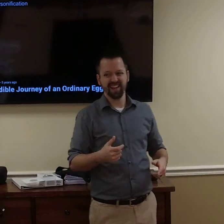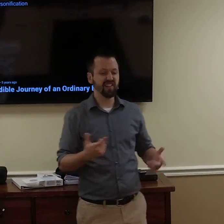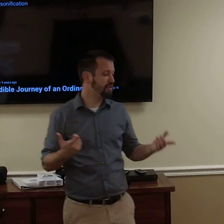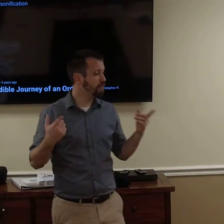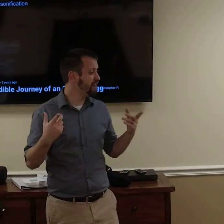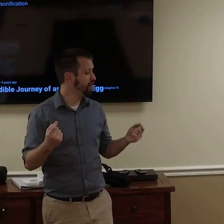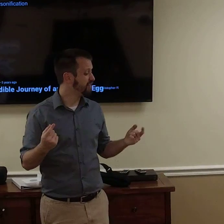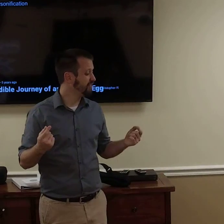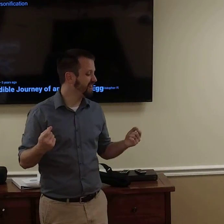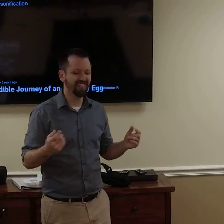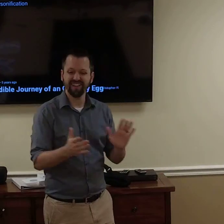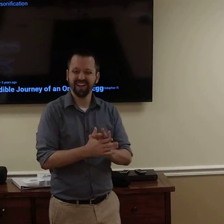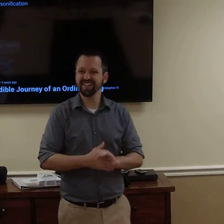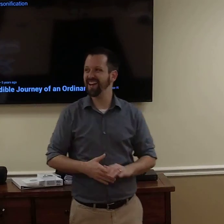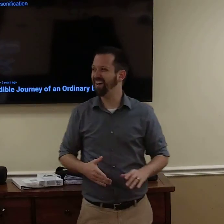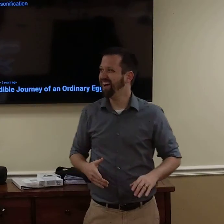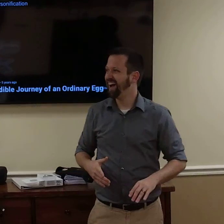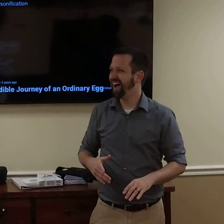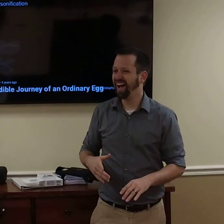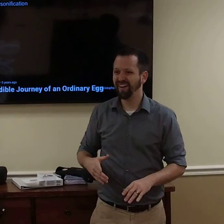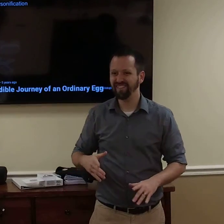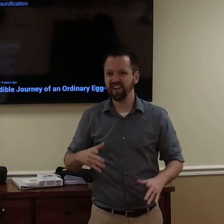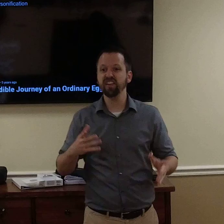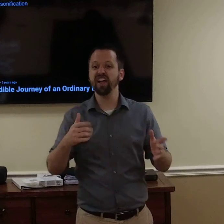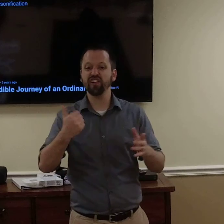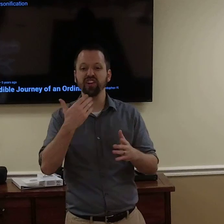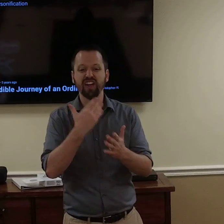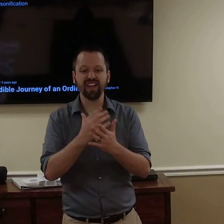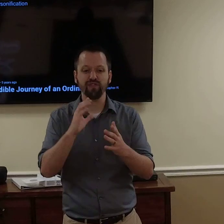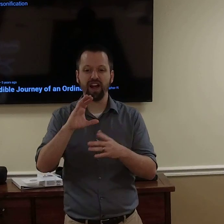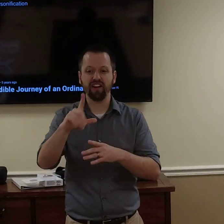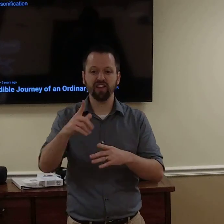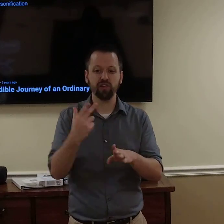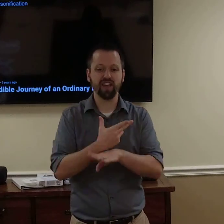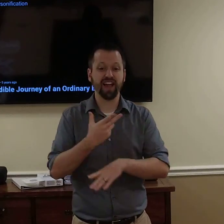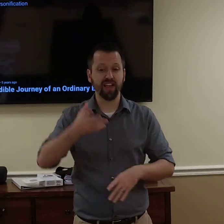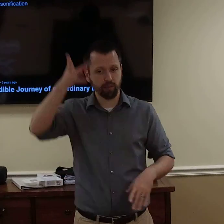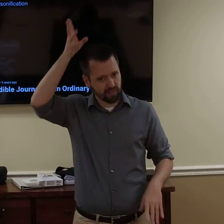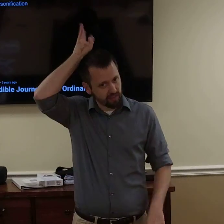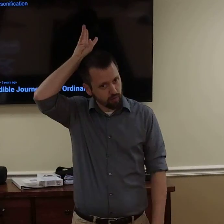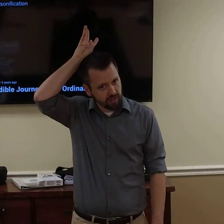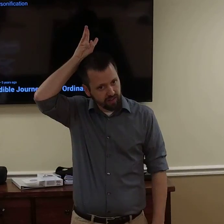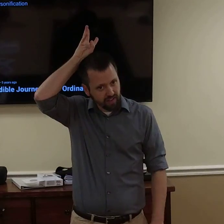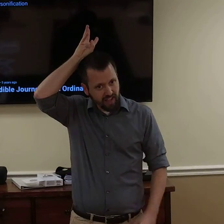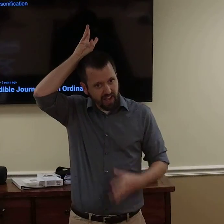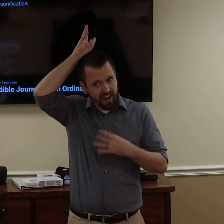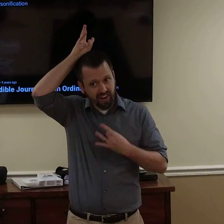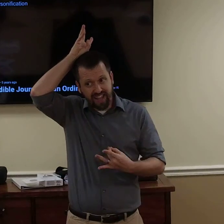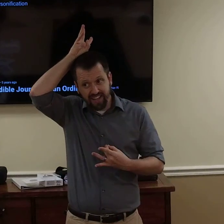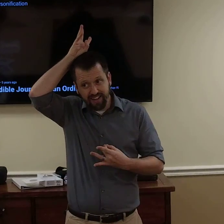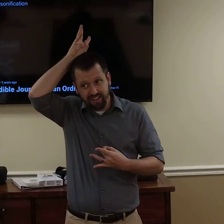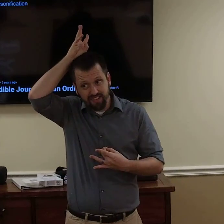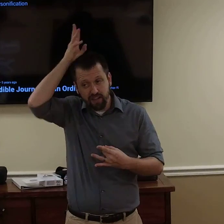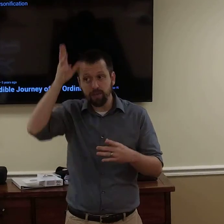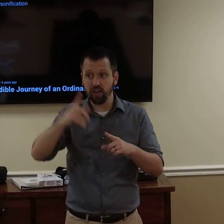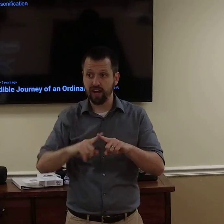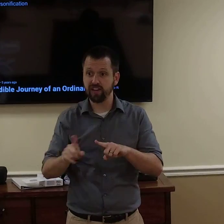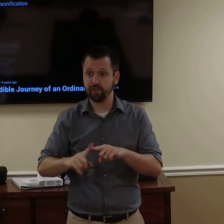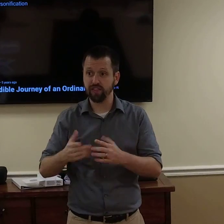That's what we do. That's what we do. So another good classifier he used that I like was this one. Yeah. And I like it because it could be a lot of different